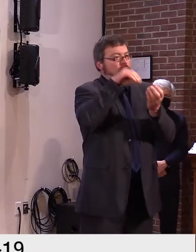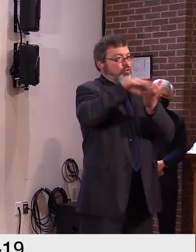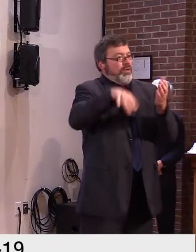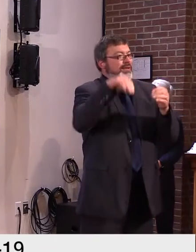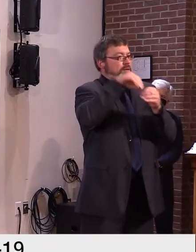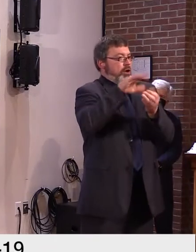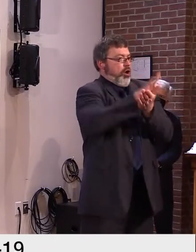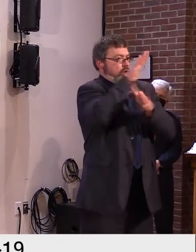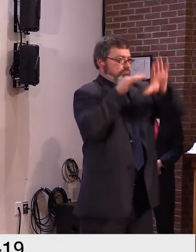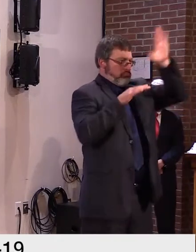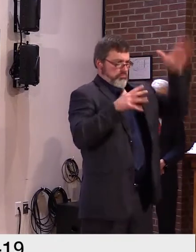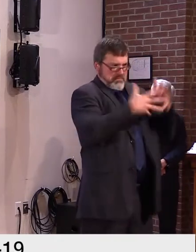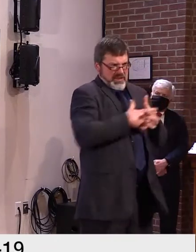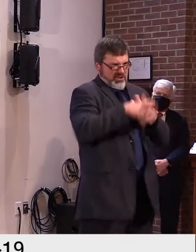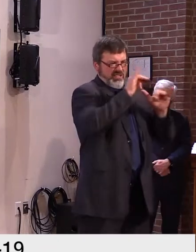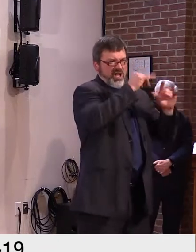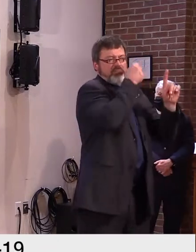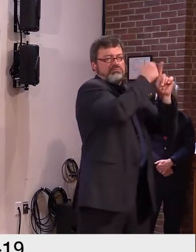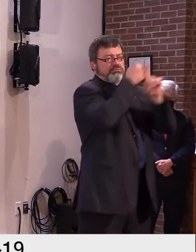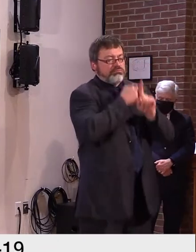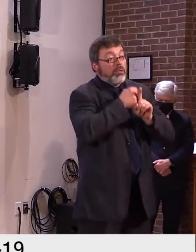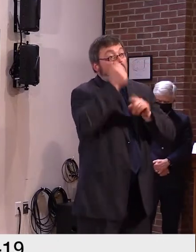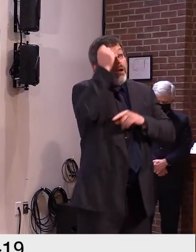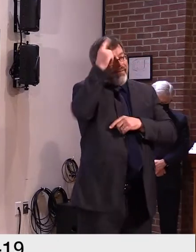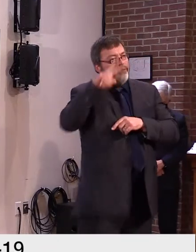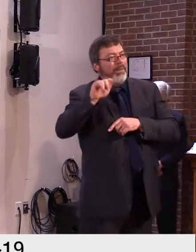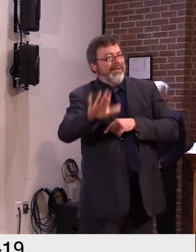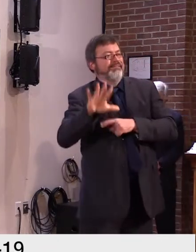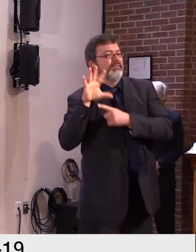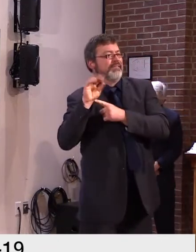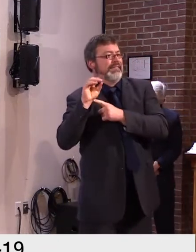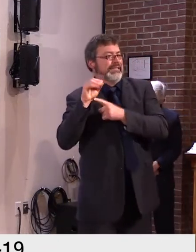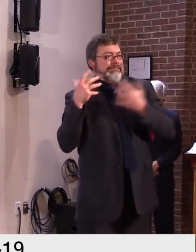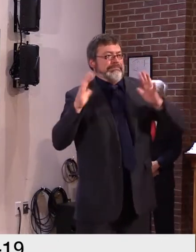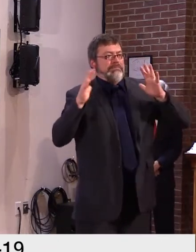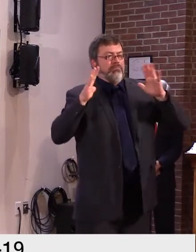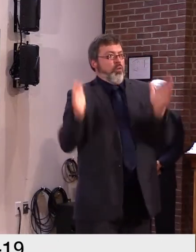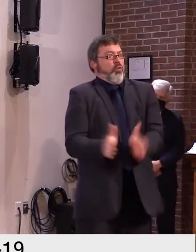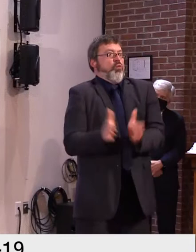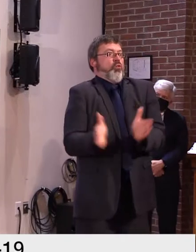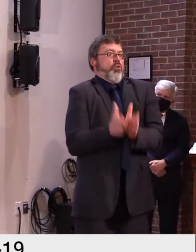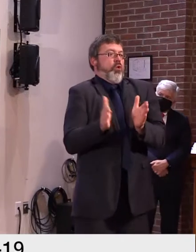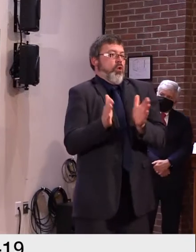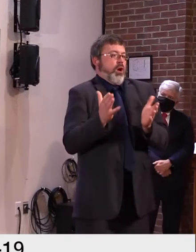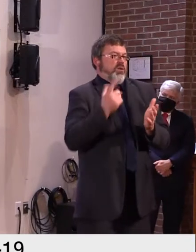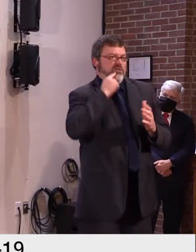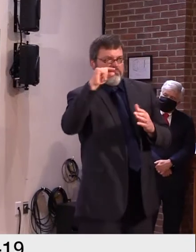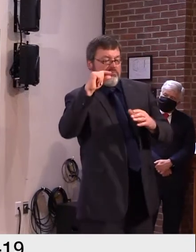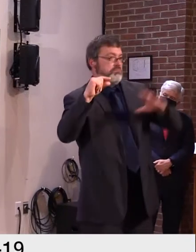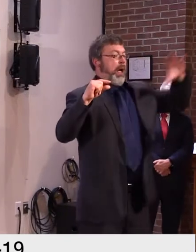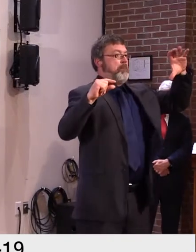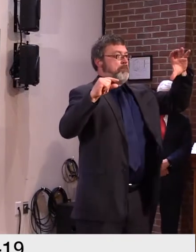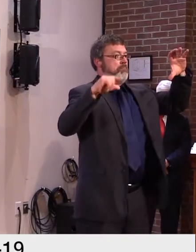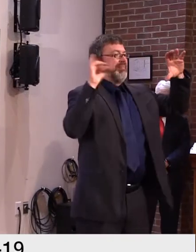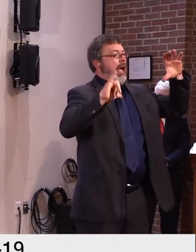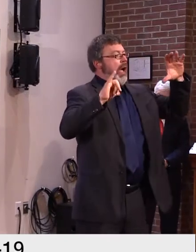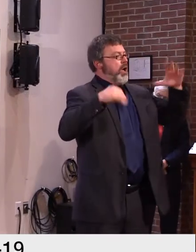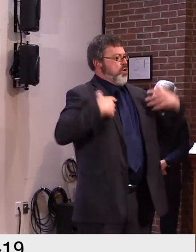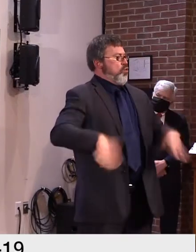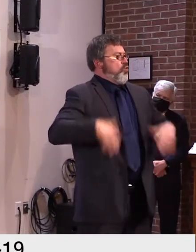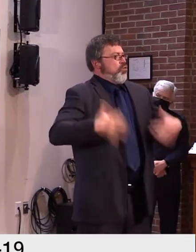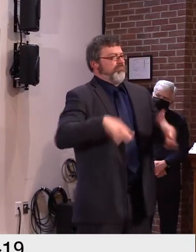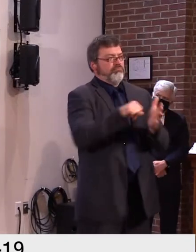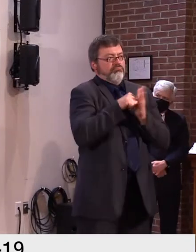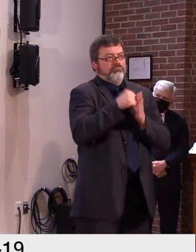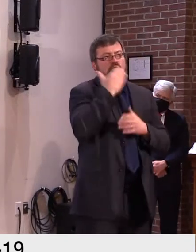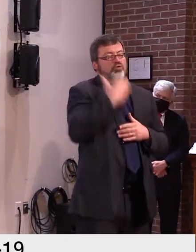Reported on this previously and earlier this week, and continue to say that it is contained to this site.